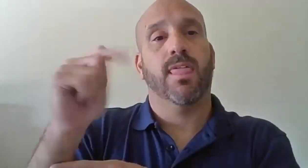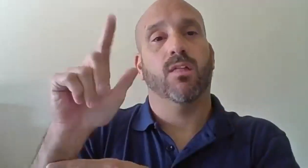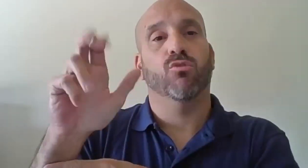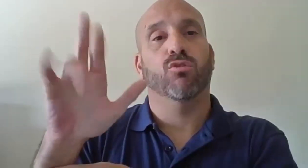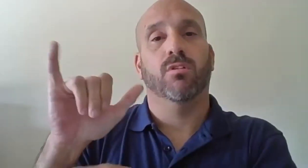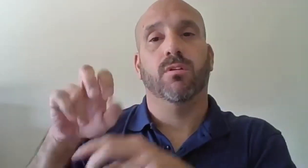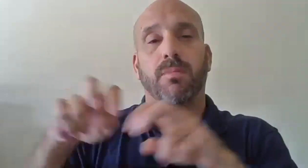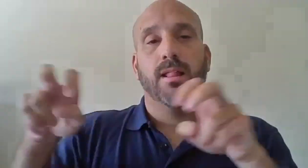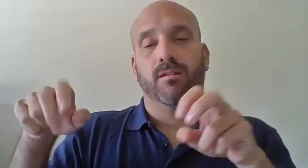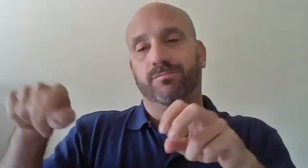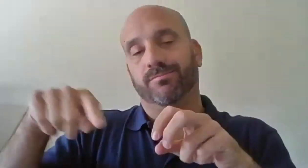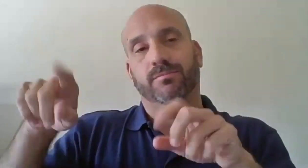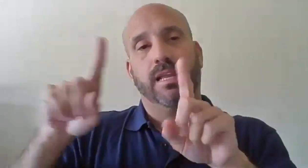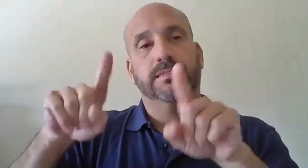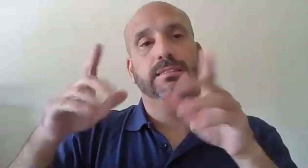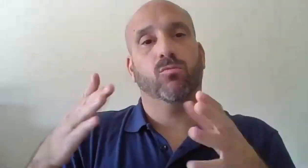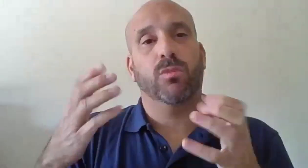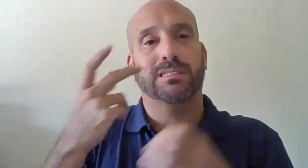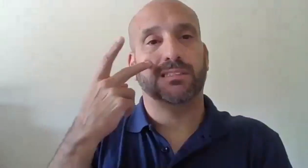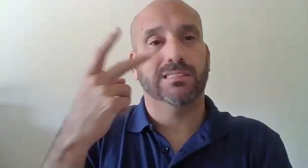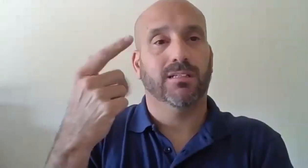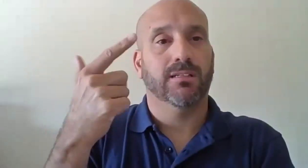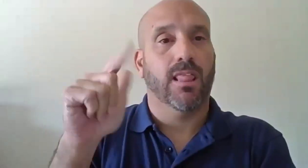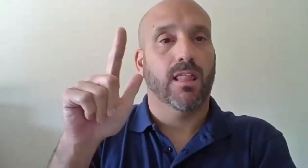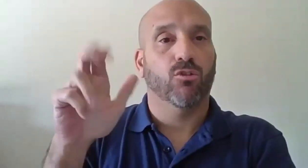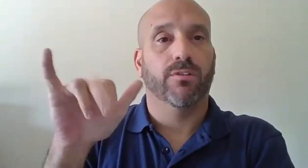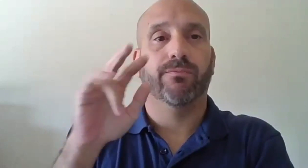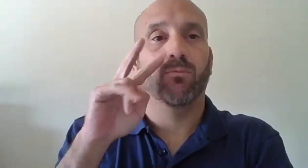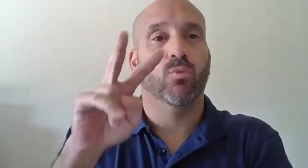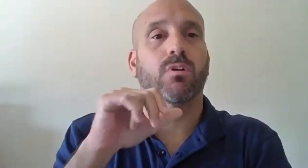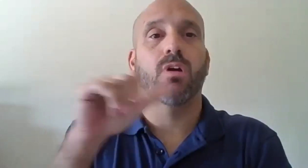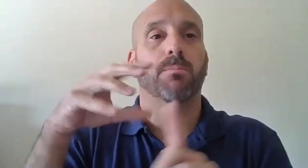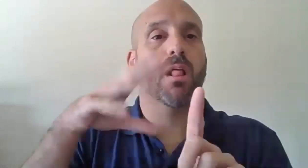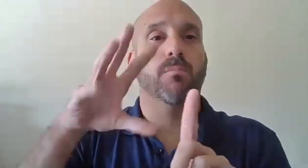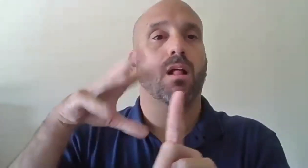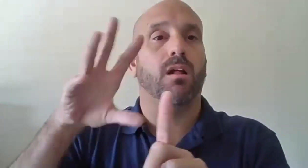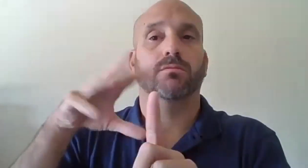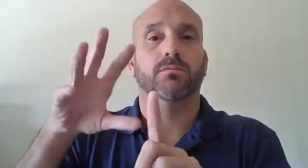Can you grant access to gallery view, please? They want to see gallery view.